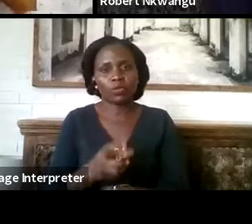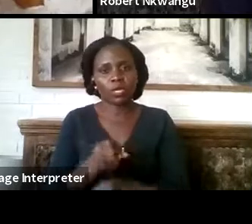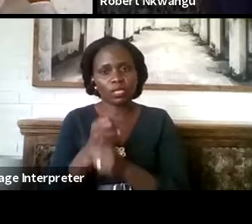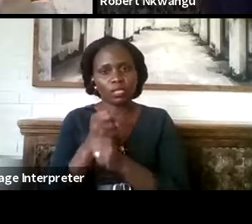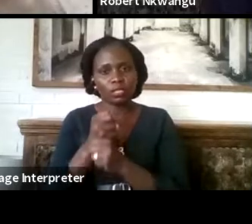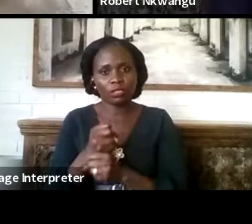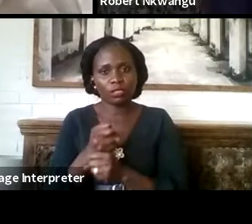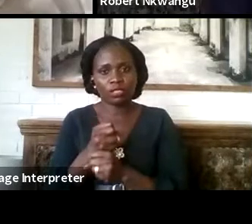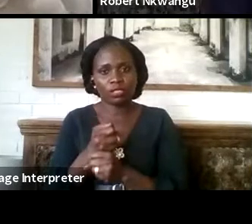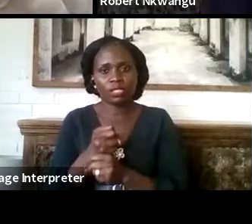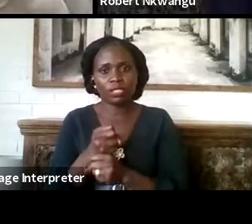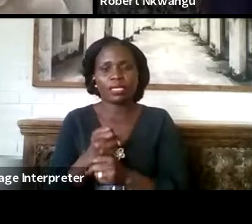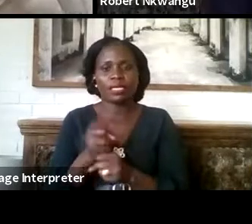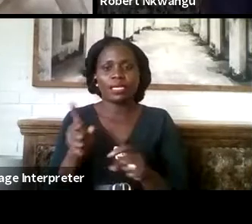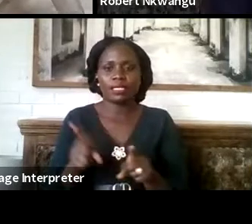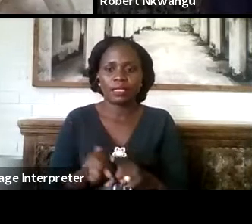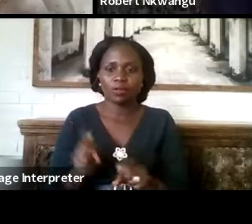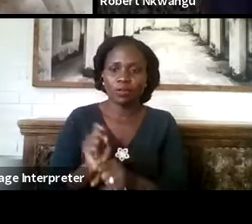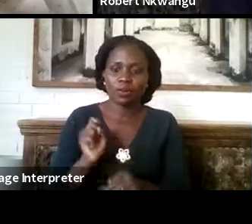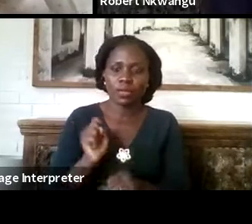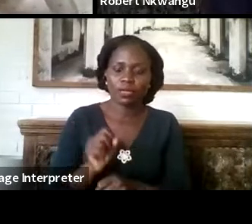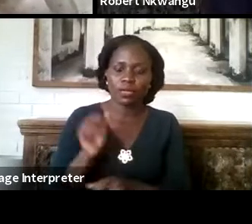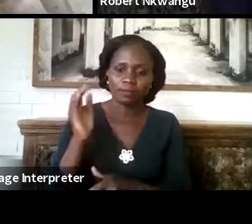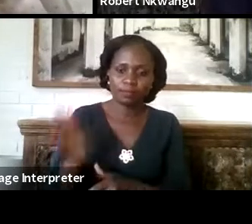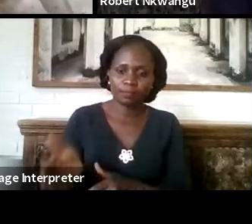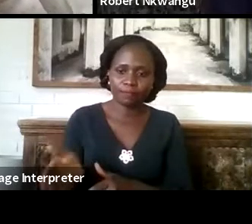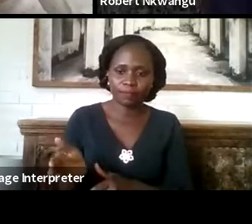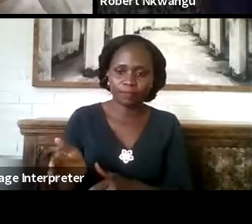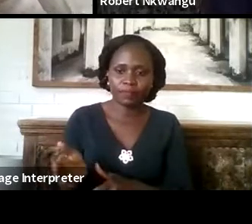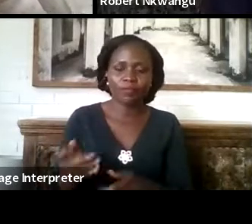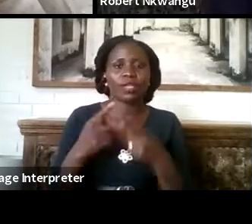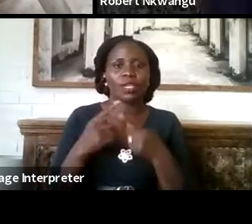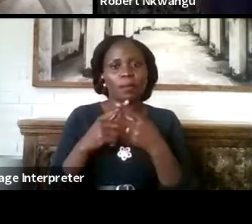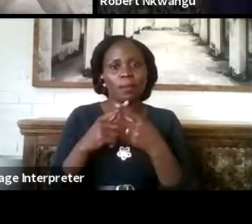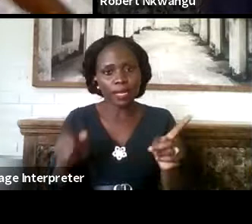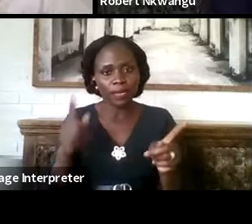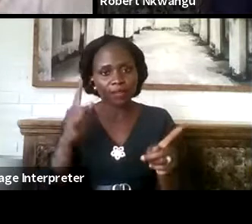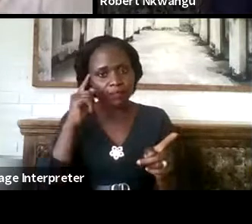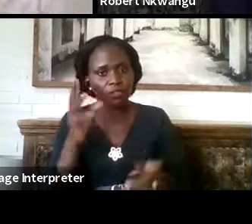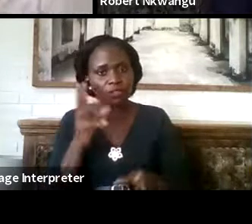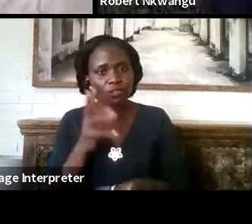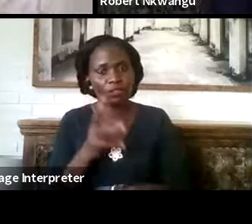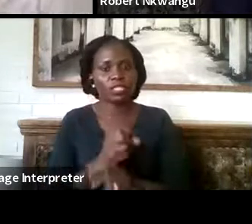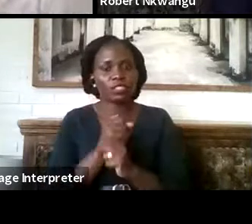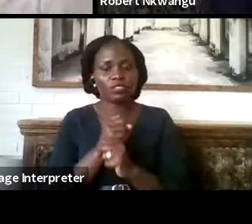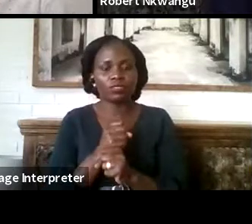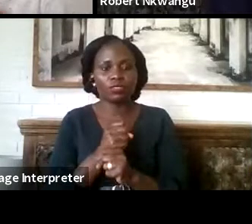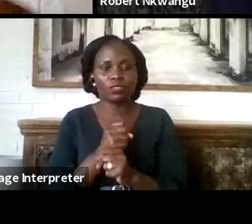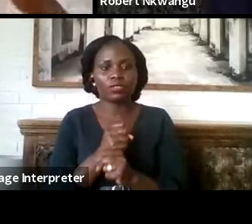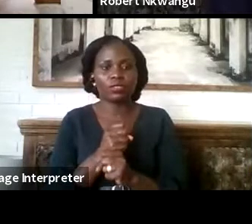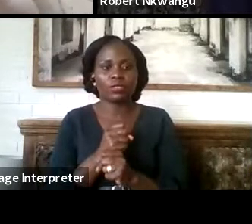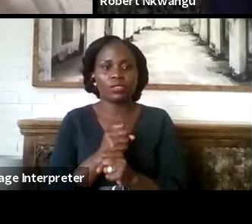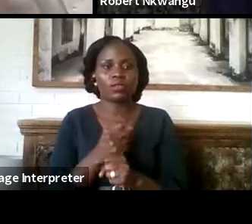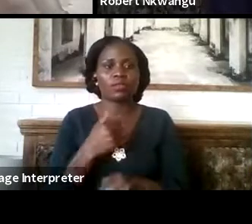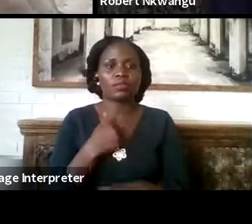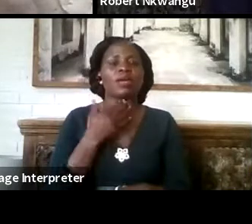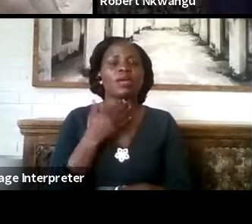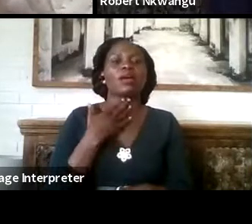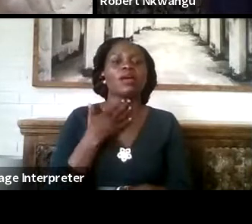work on the ground. But for the organization, I want that